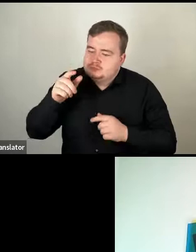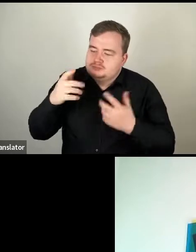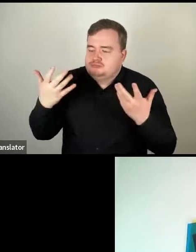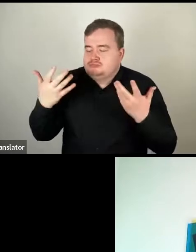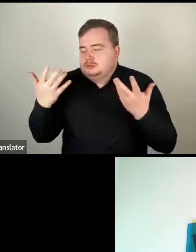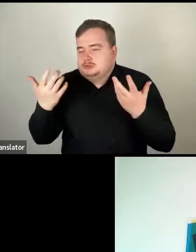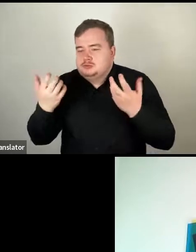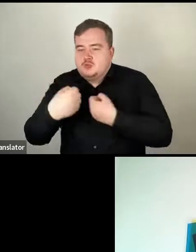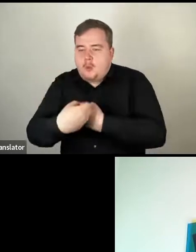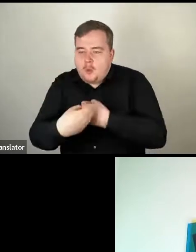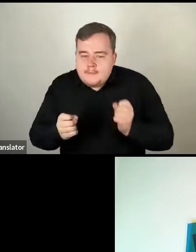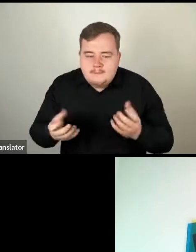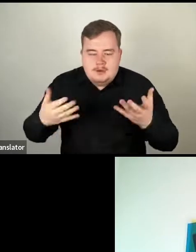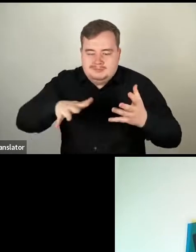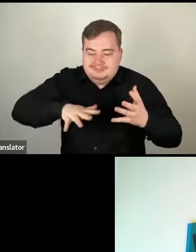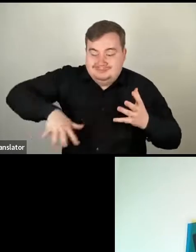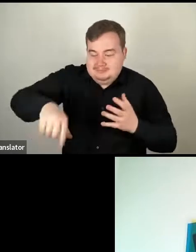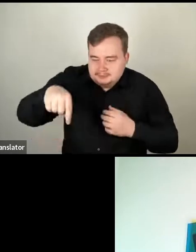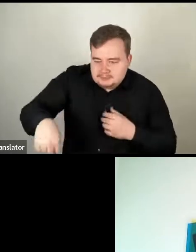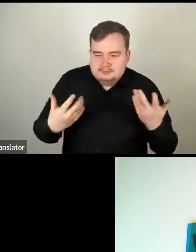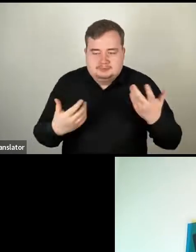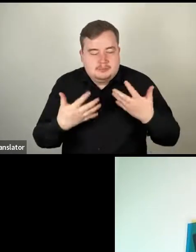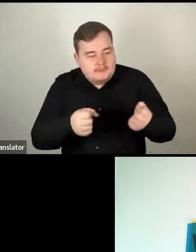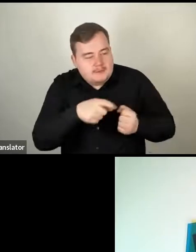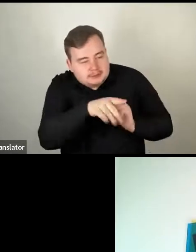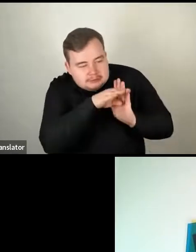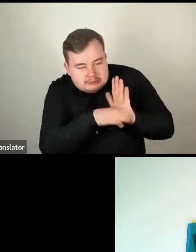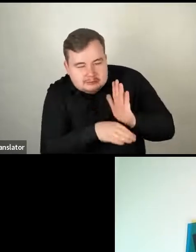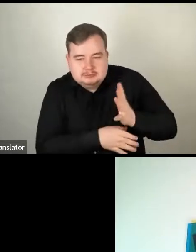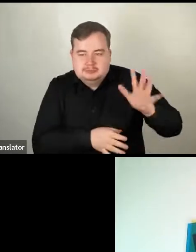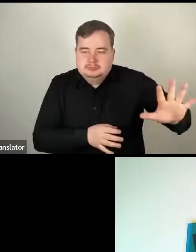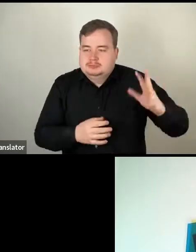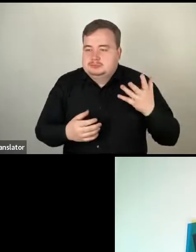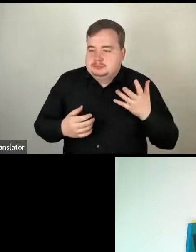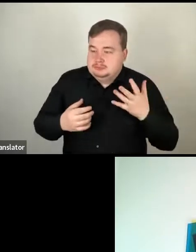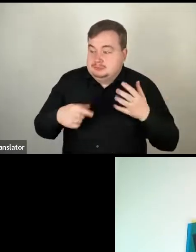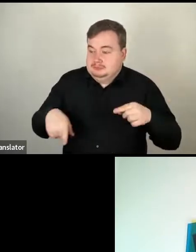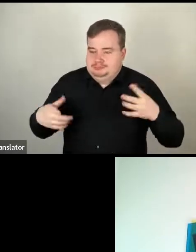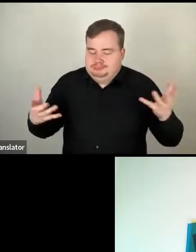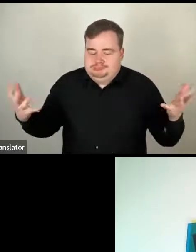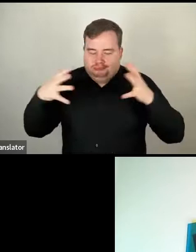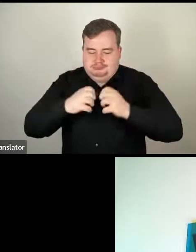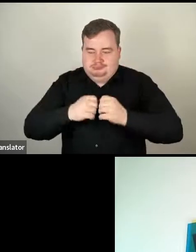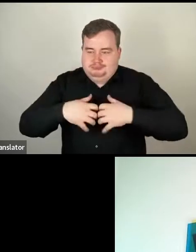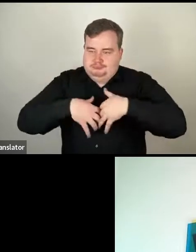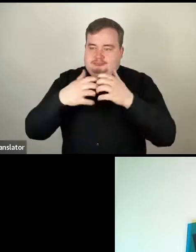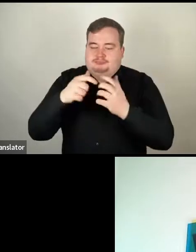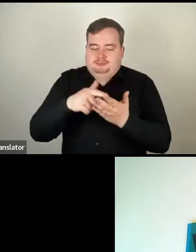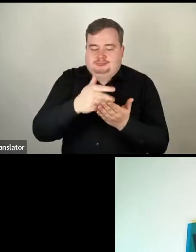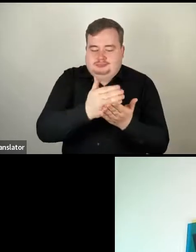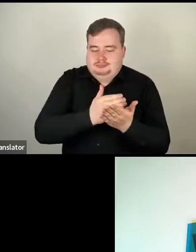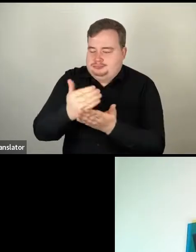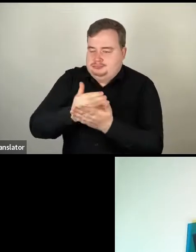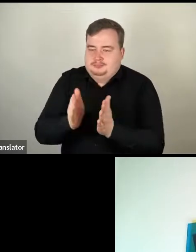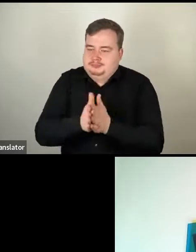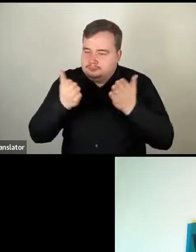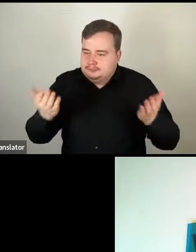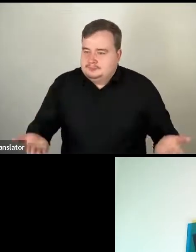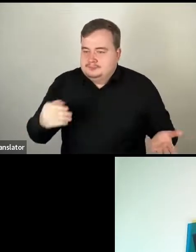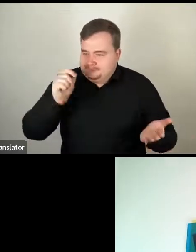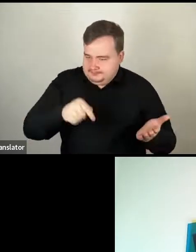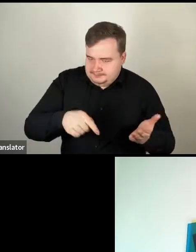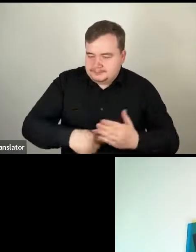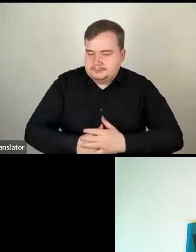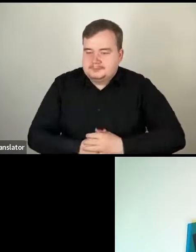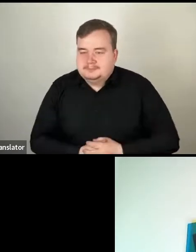realizing gender equality in Parliament, a guide for parliaments in the OSCE region. Before we begin, Sasha, would